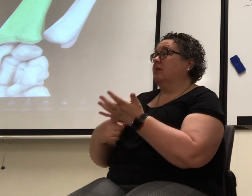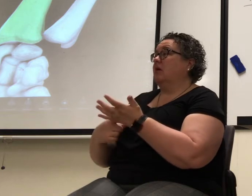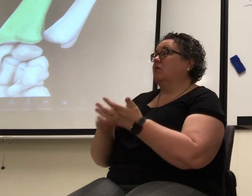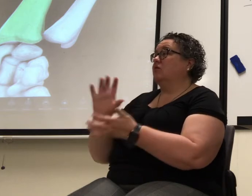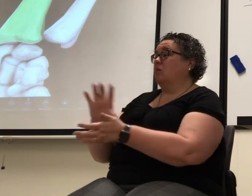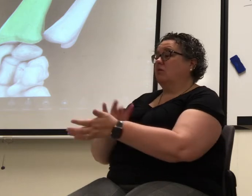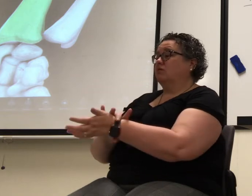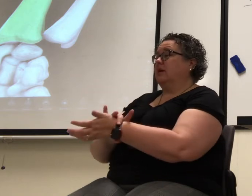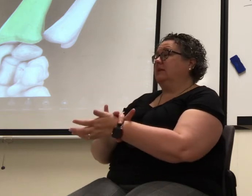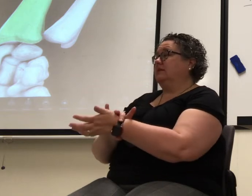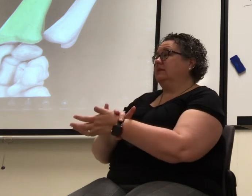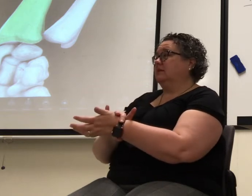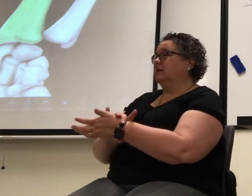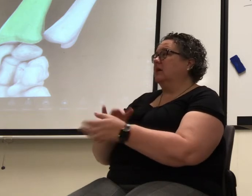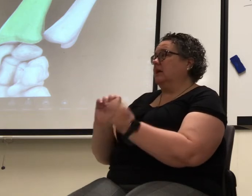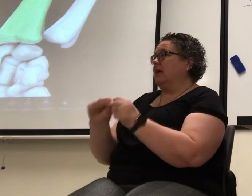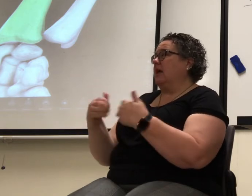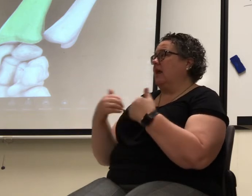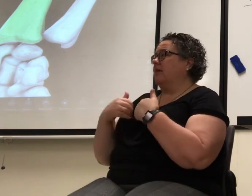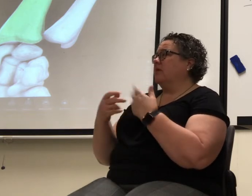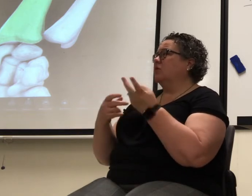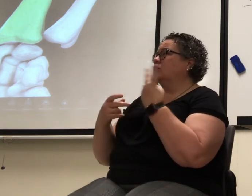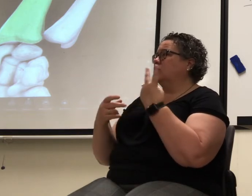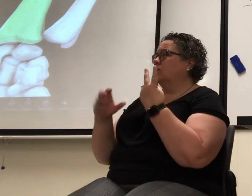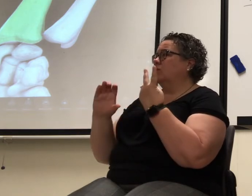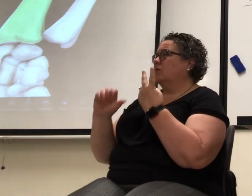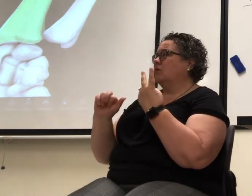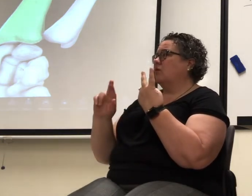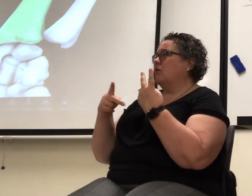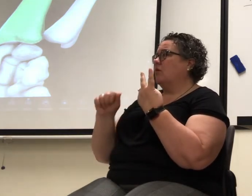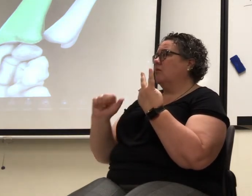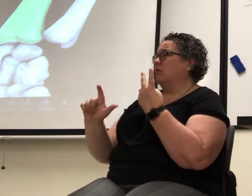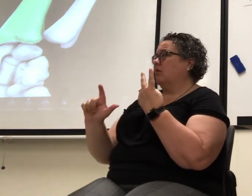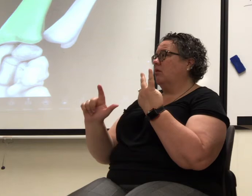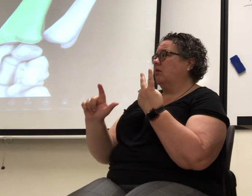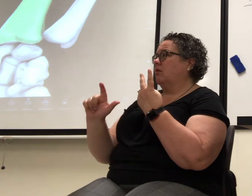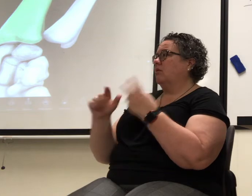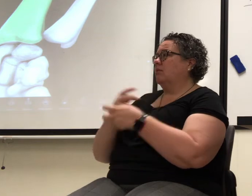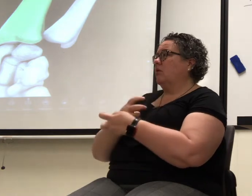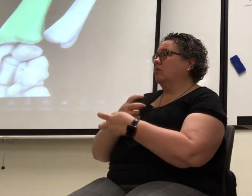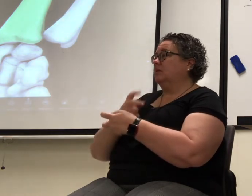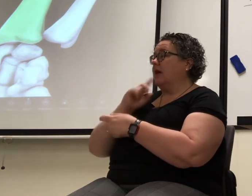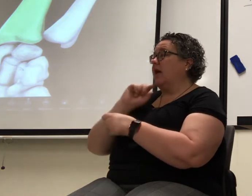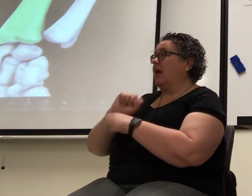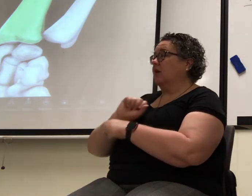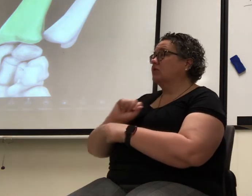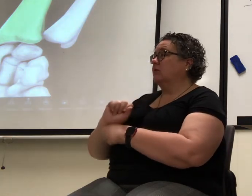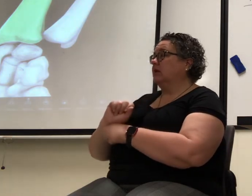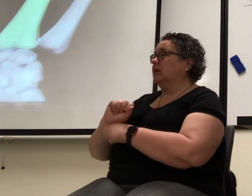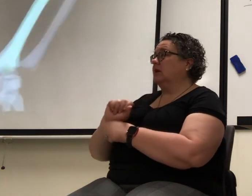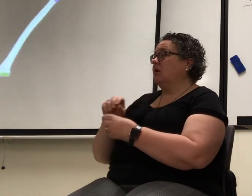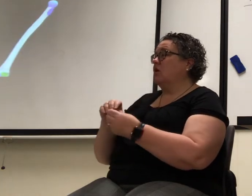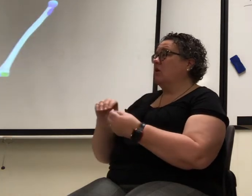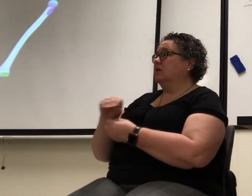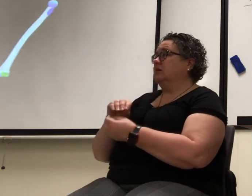wrist, you can have two of the carpal bones actually articulate